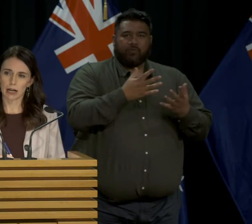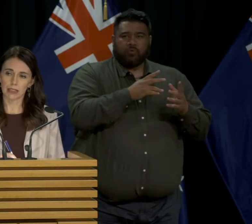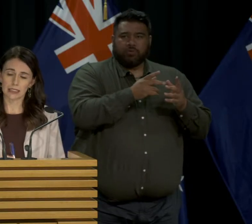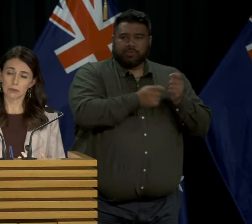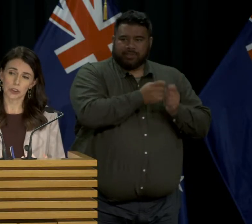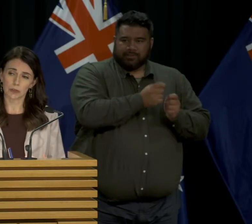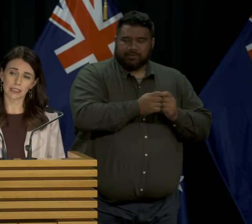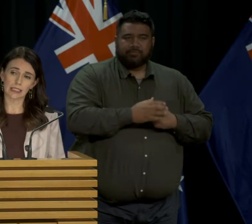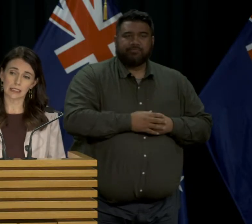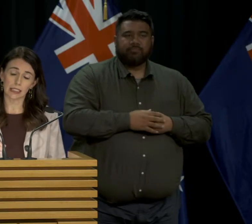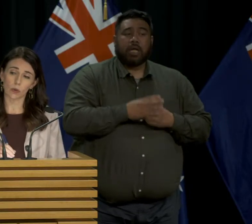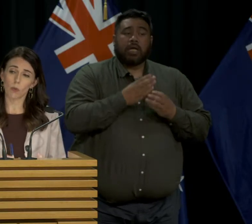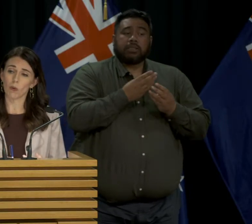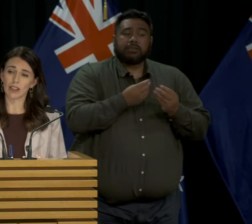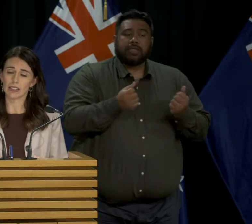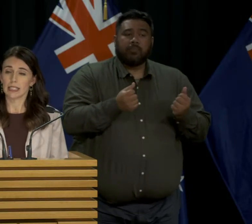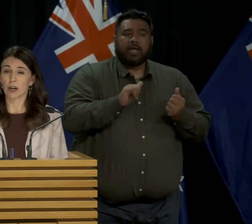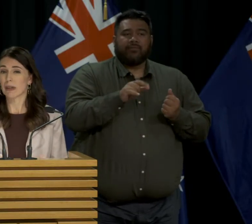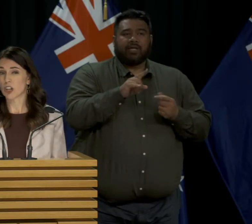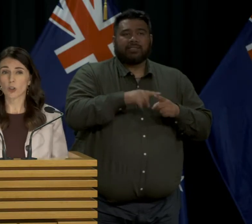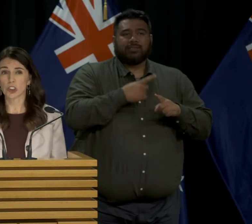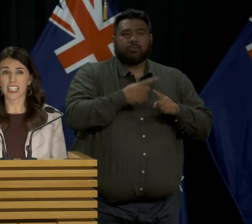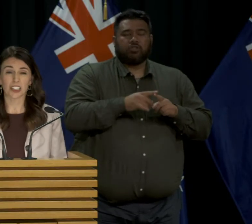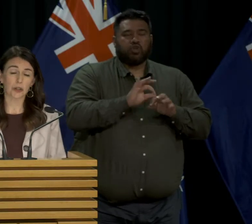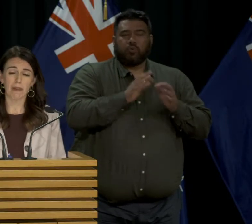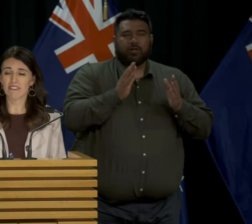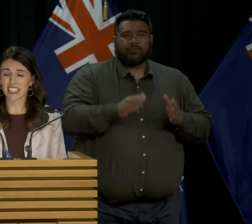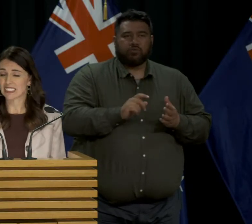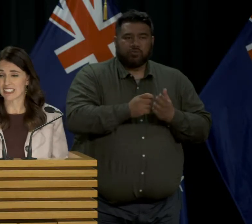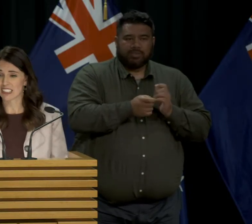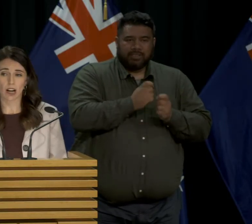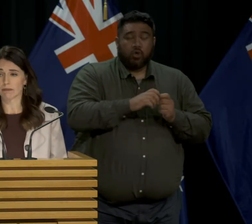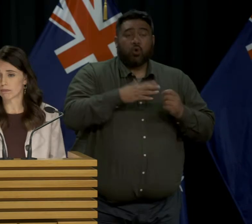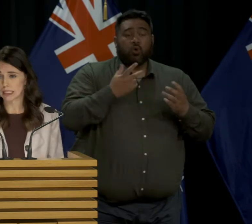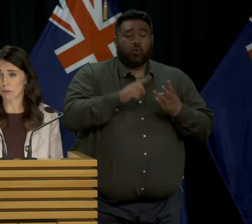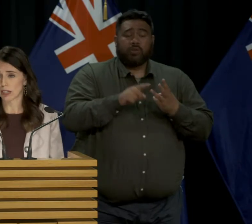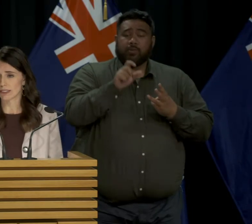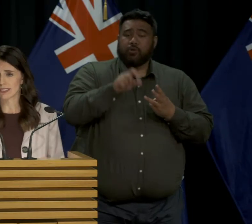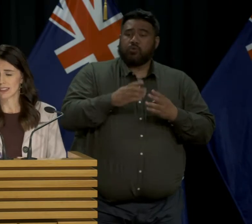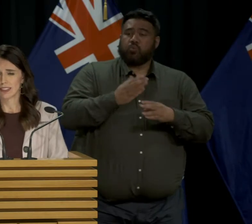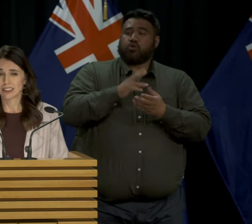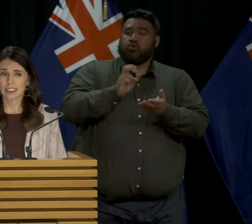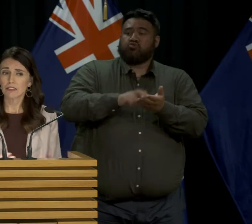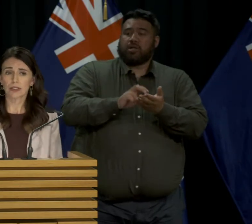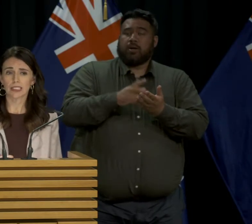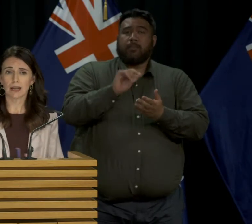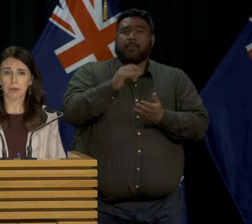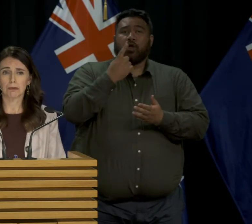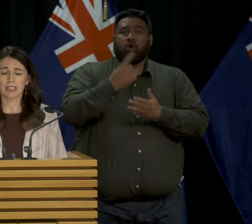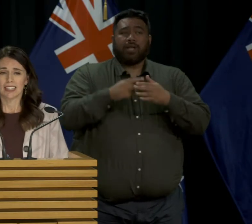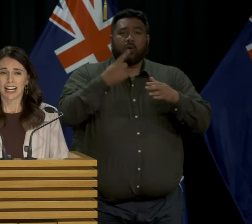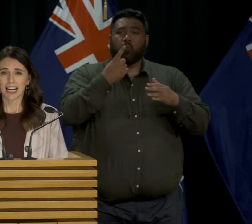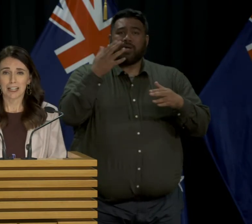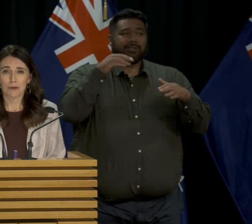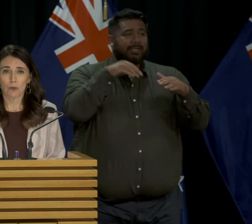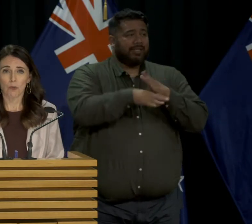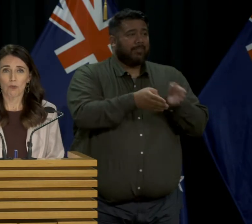have exemptions around testing, or there'll be a contractor who may have entered a site, say, once. To give you an